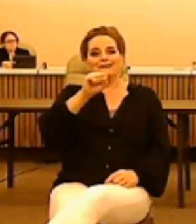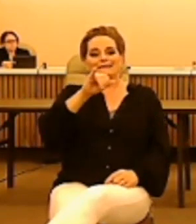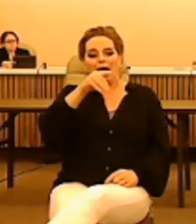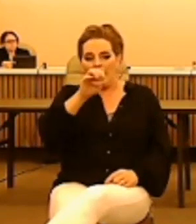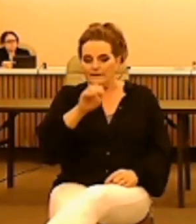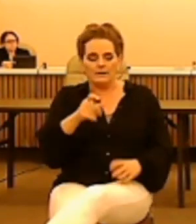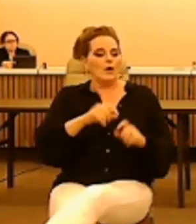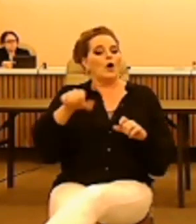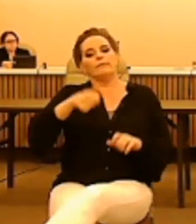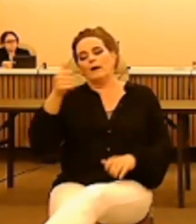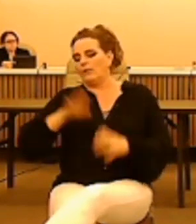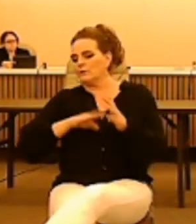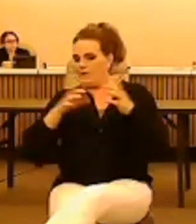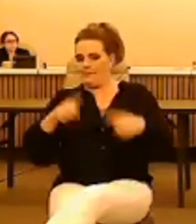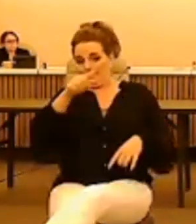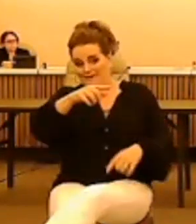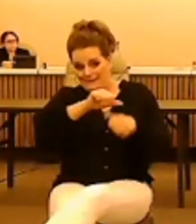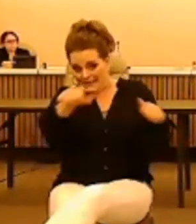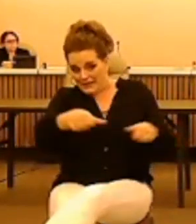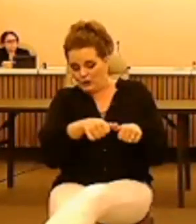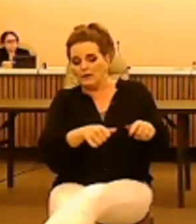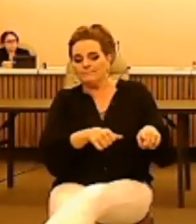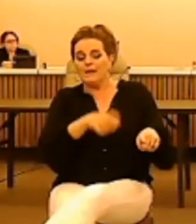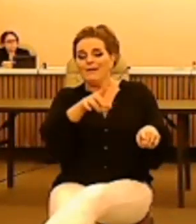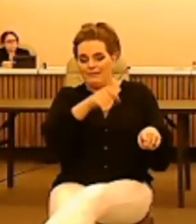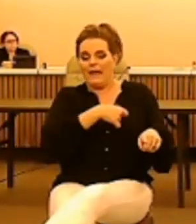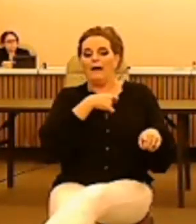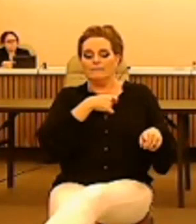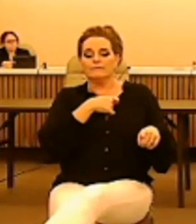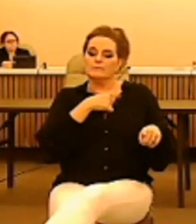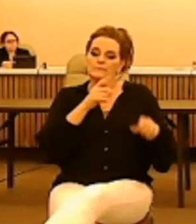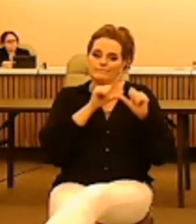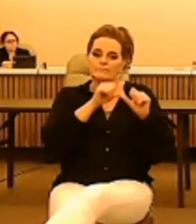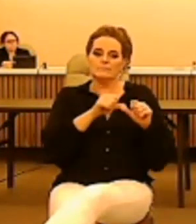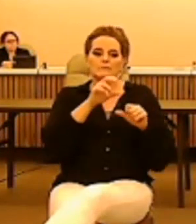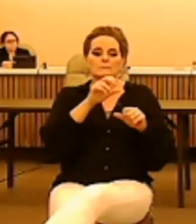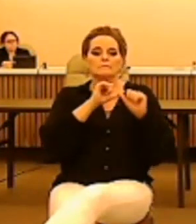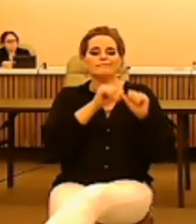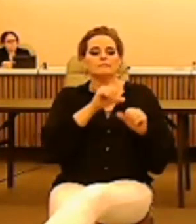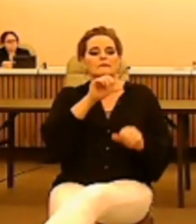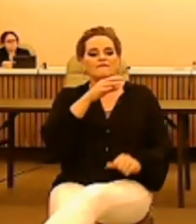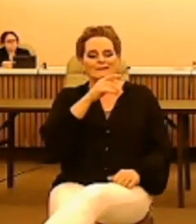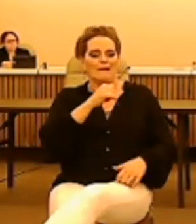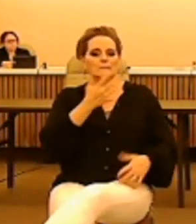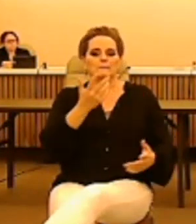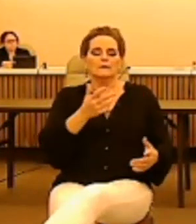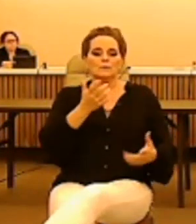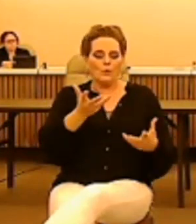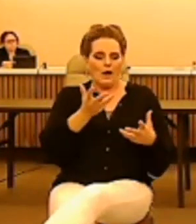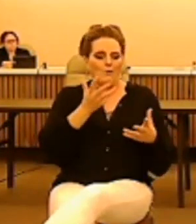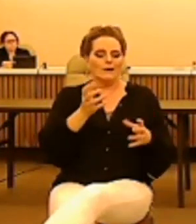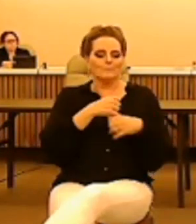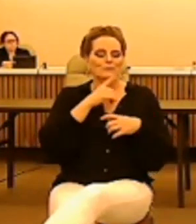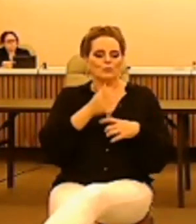other development that's happened in that area, they have put consistent facades on. So I want to be able to have something to stand by.